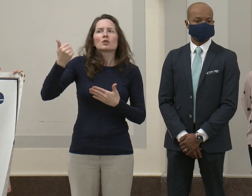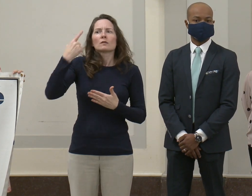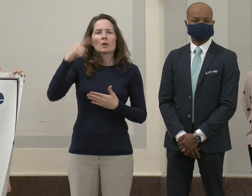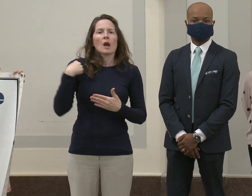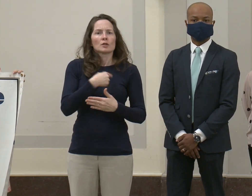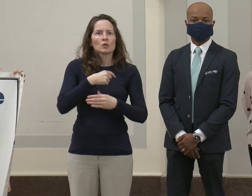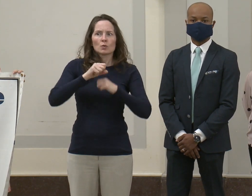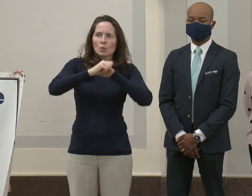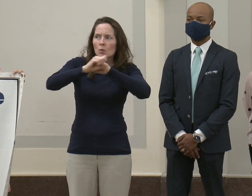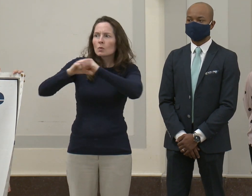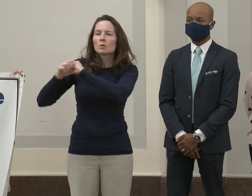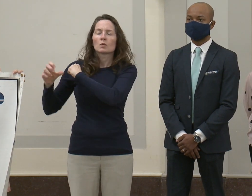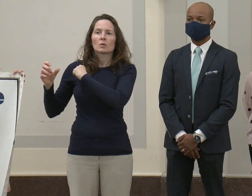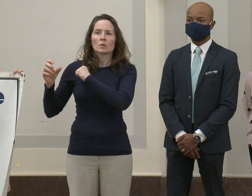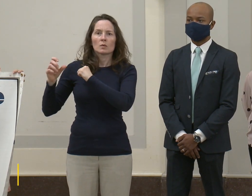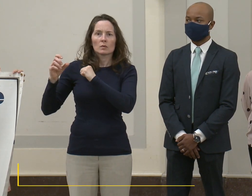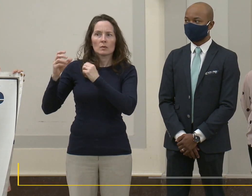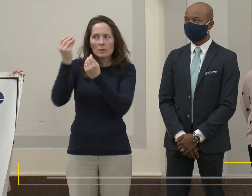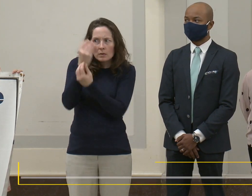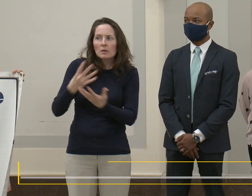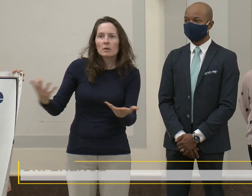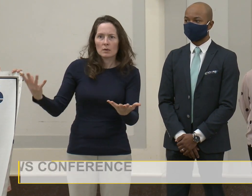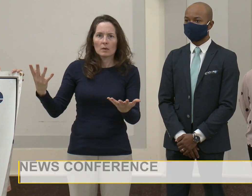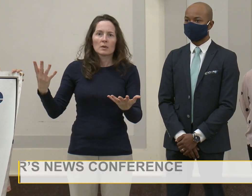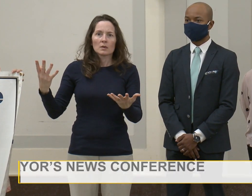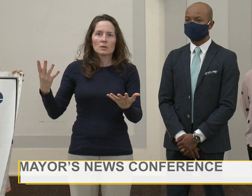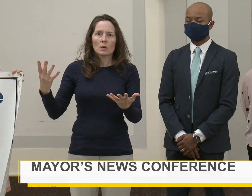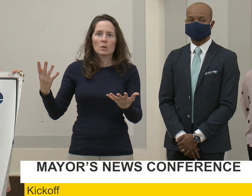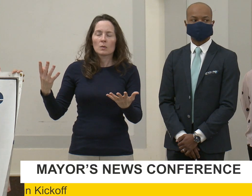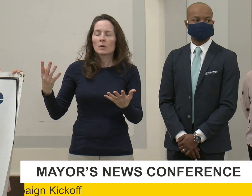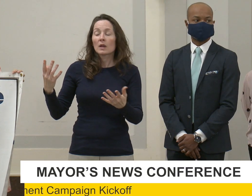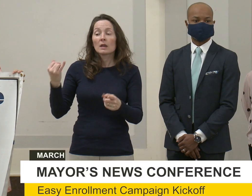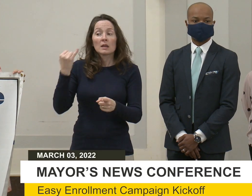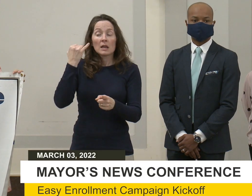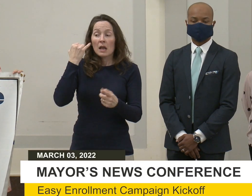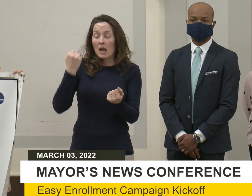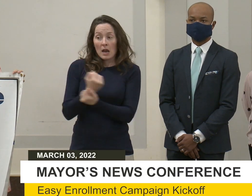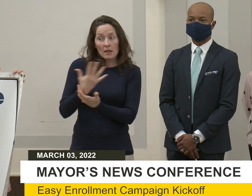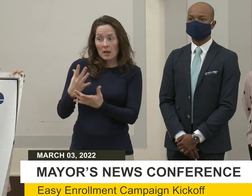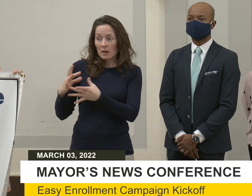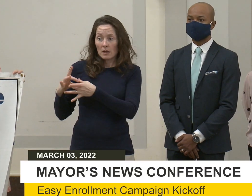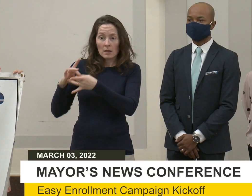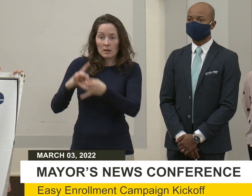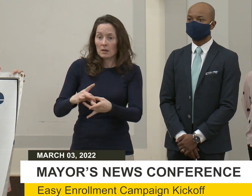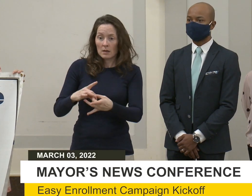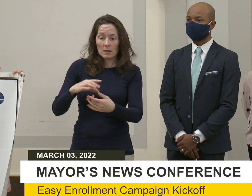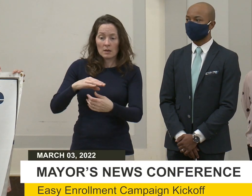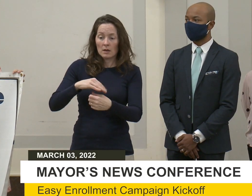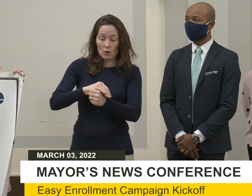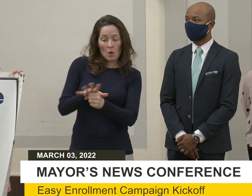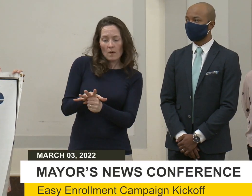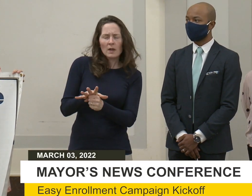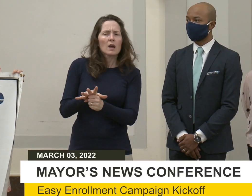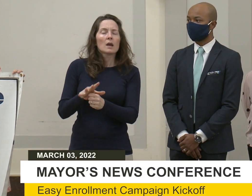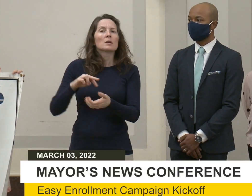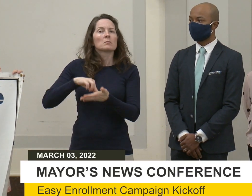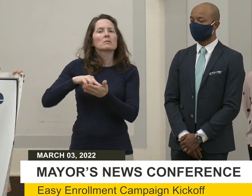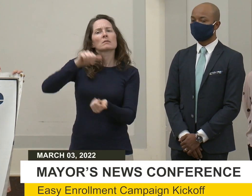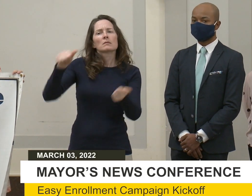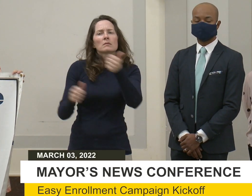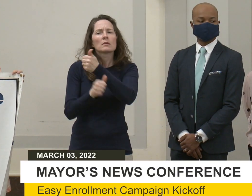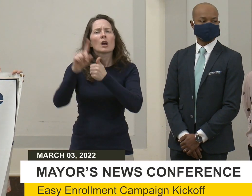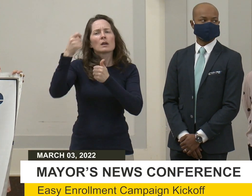special enrollment period we have had all throughout COVID. We tied it to the governor's health emergency. And so we did